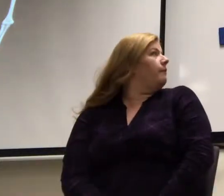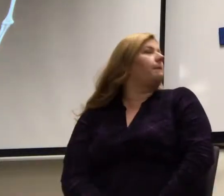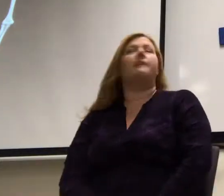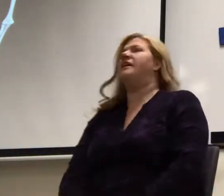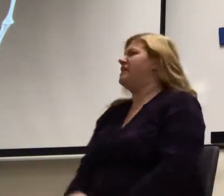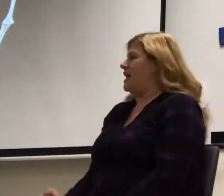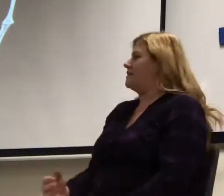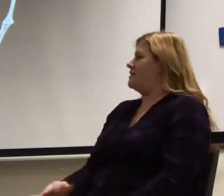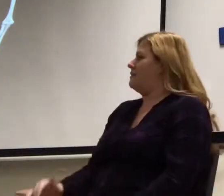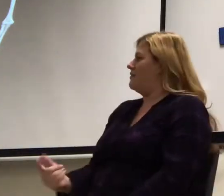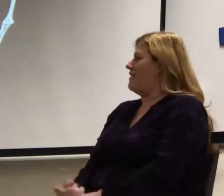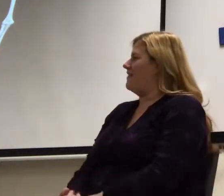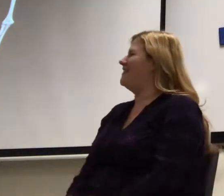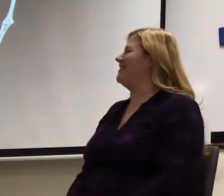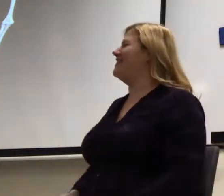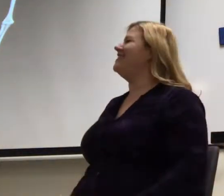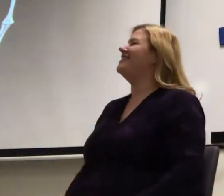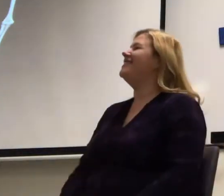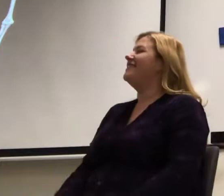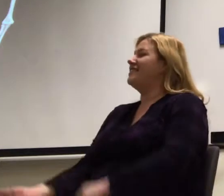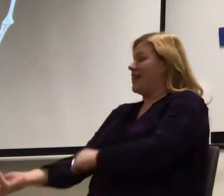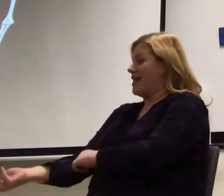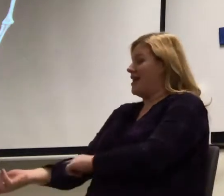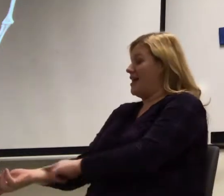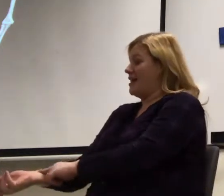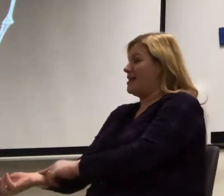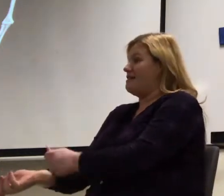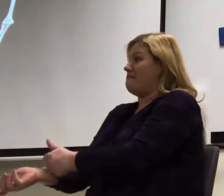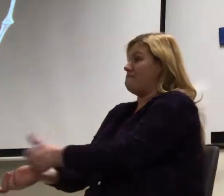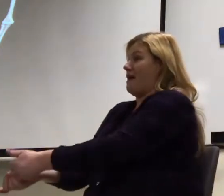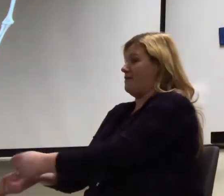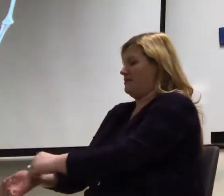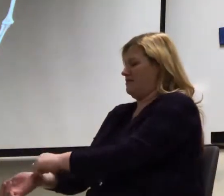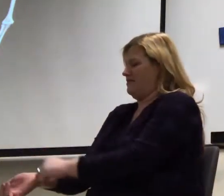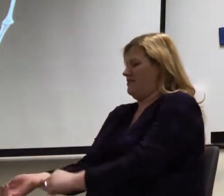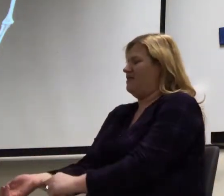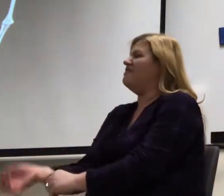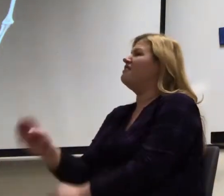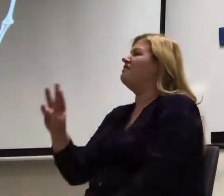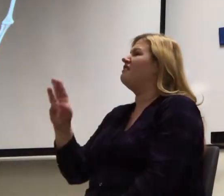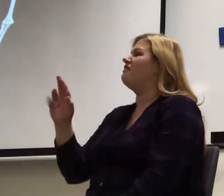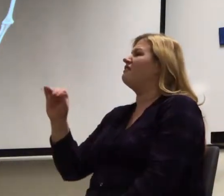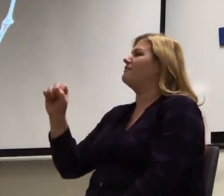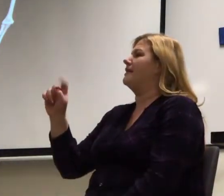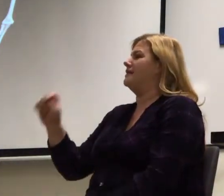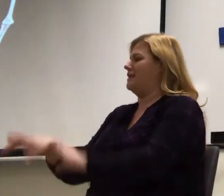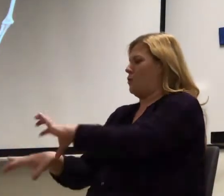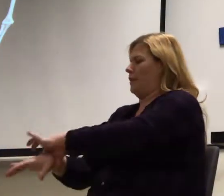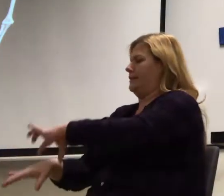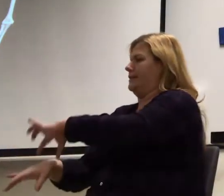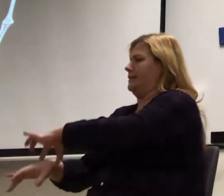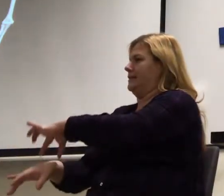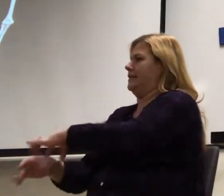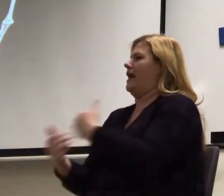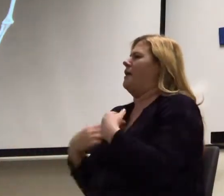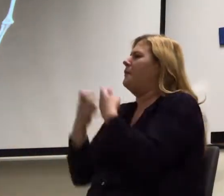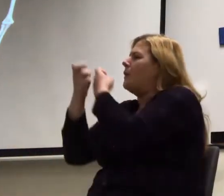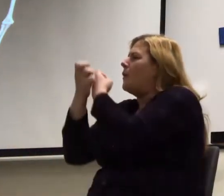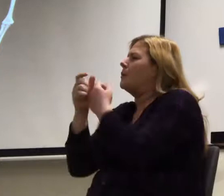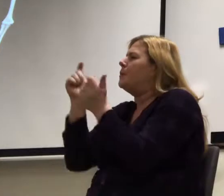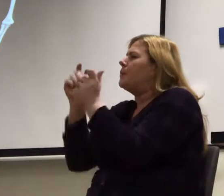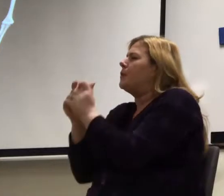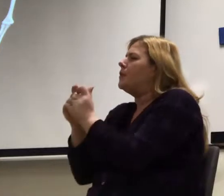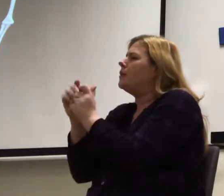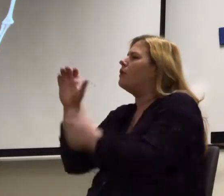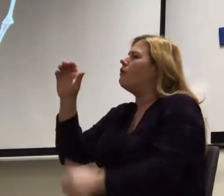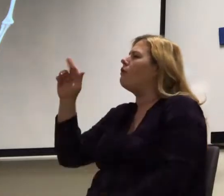When you get past the forearm, you get down to the wrist. There's little bones down there, you'll see when we get there.